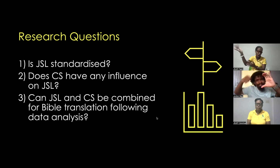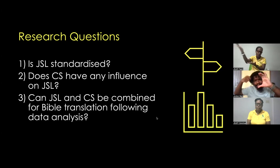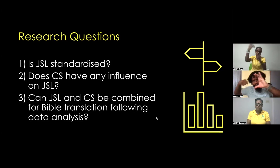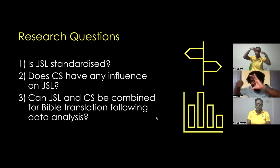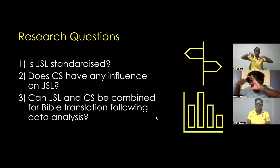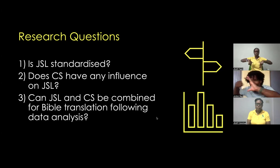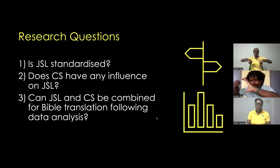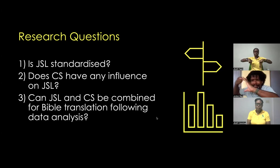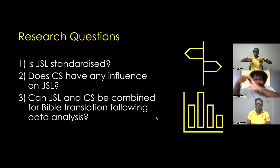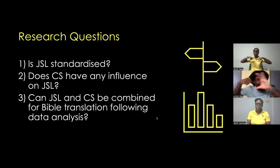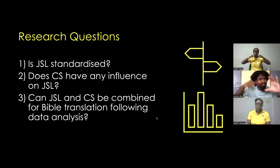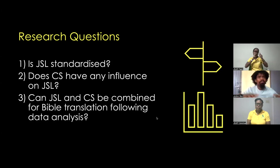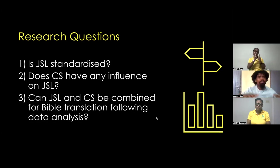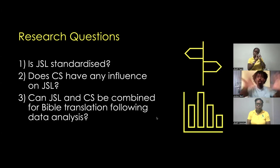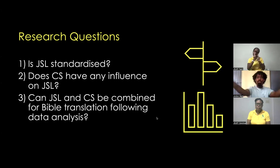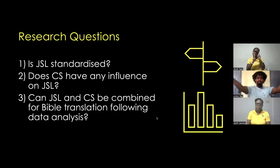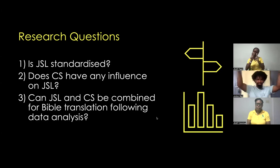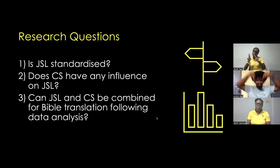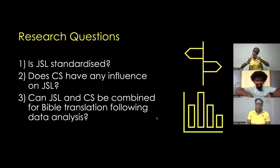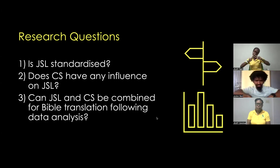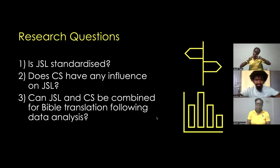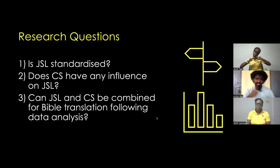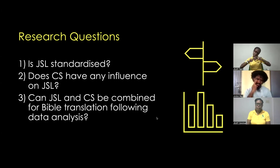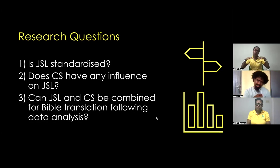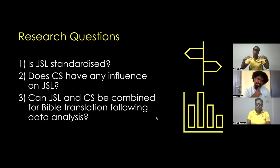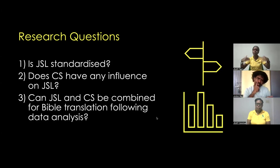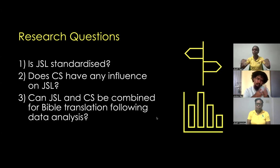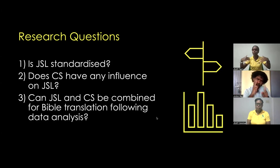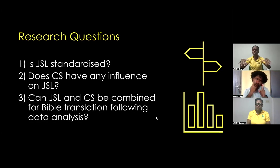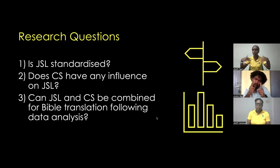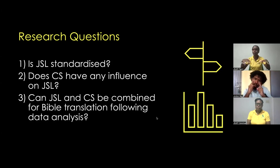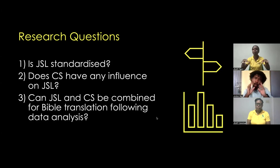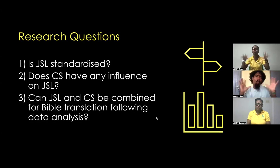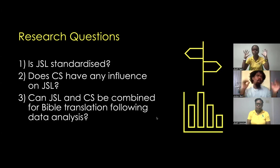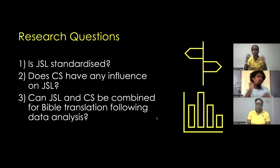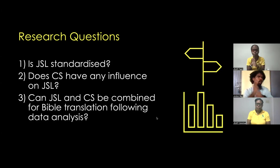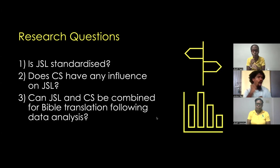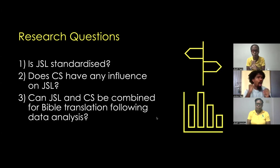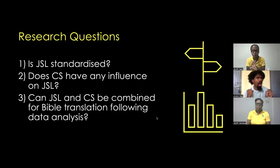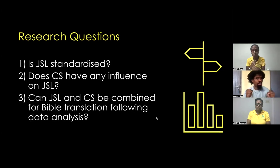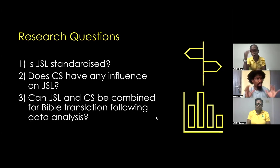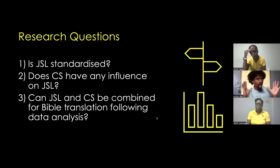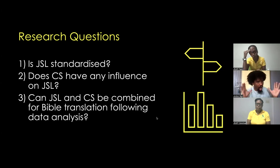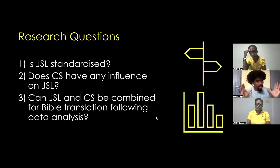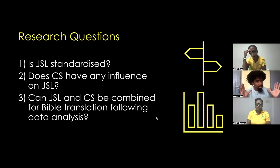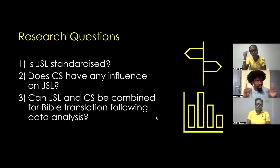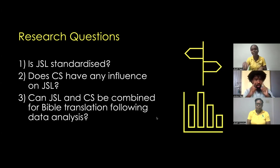signs, and we did a lot of editing. We did a lot of research, and it was a lot of